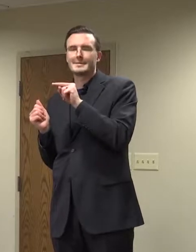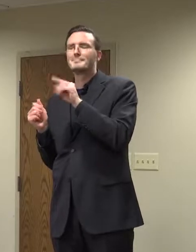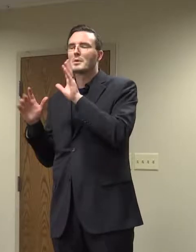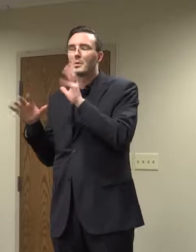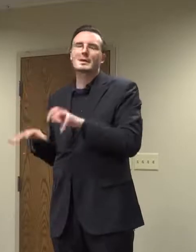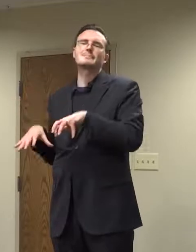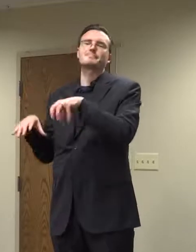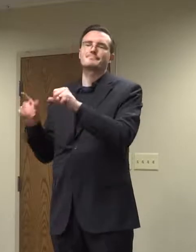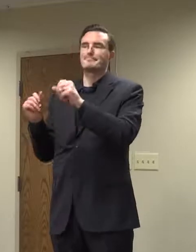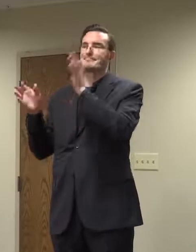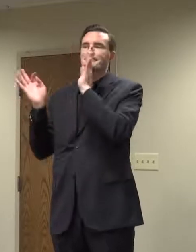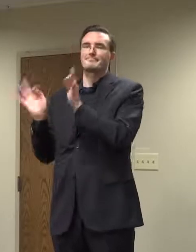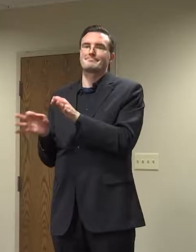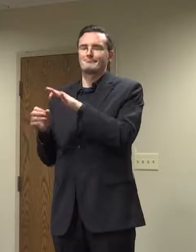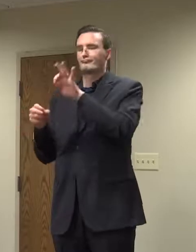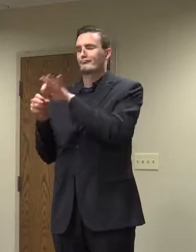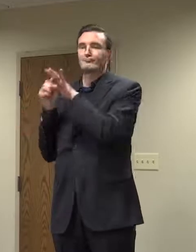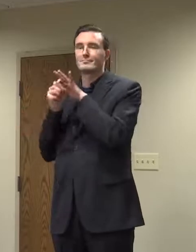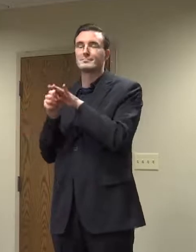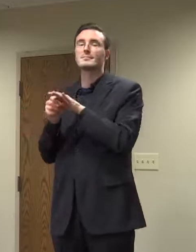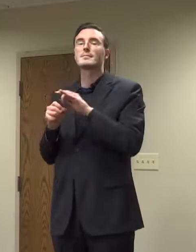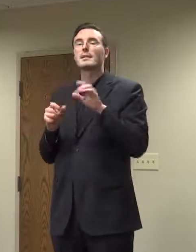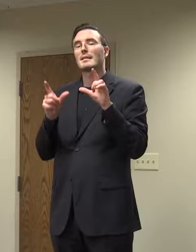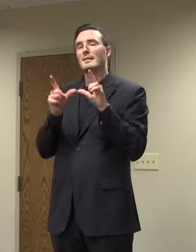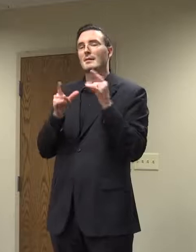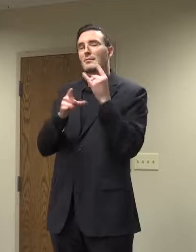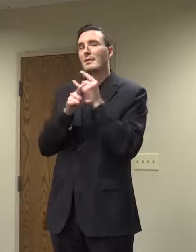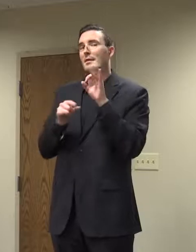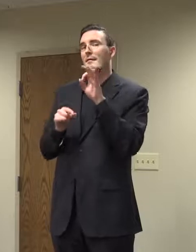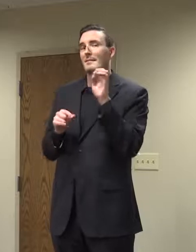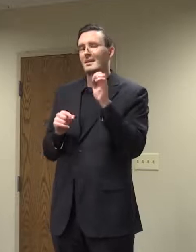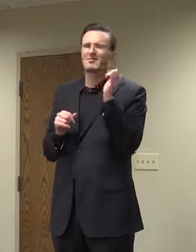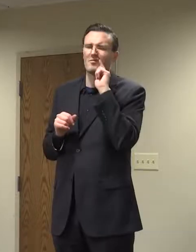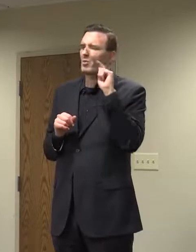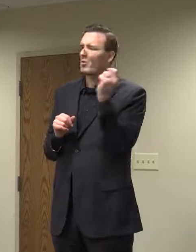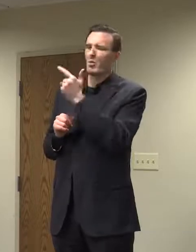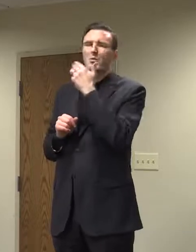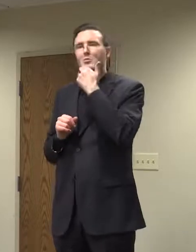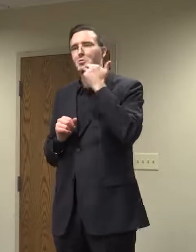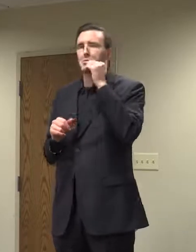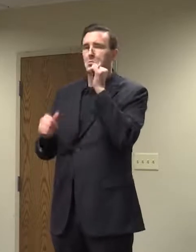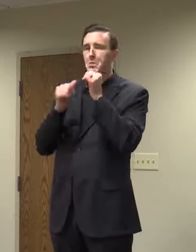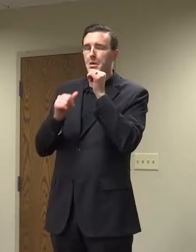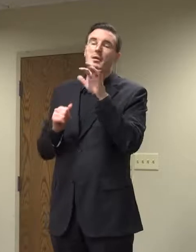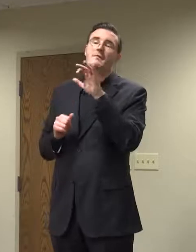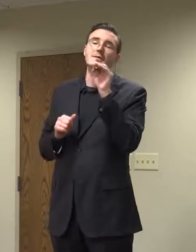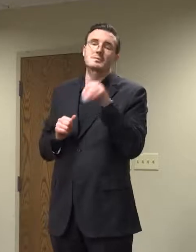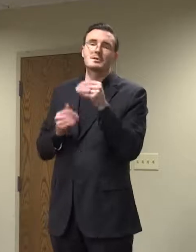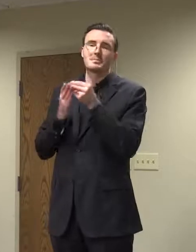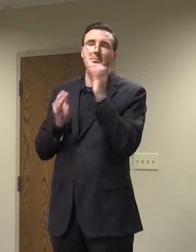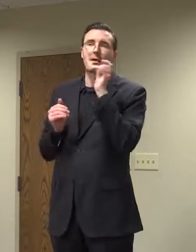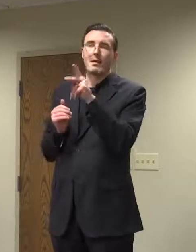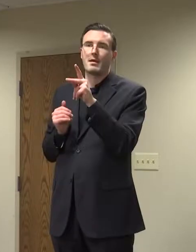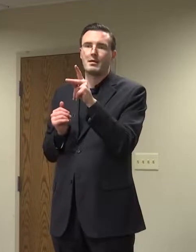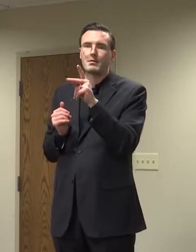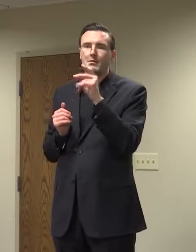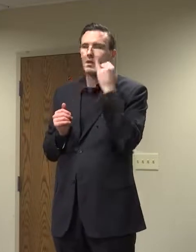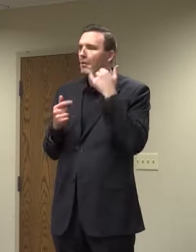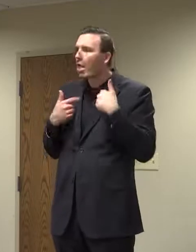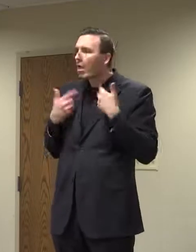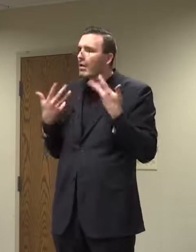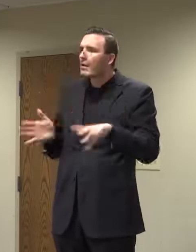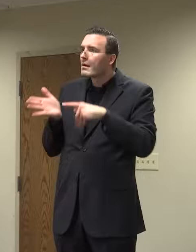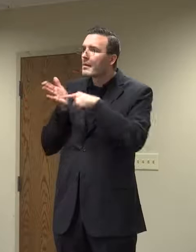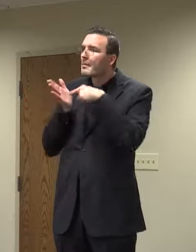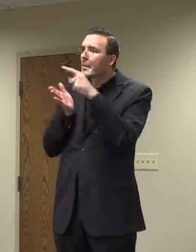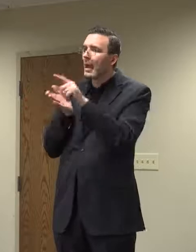50% of the liquor license fees for all bars and restaurants. If an owner has already paid